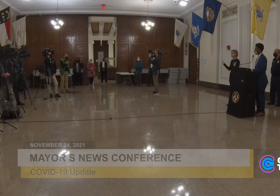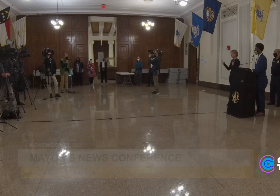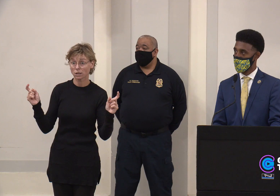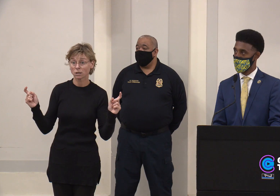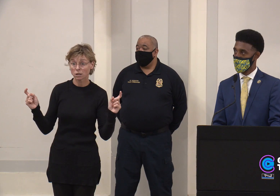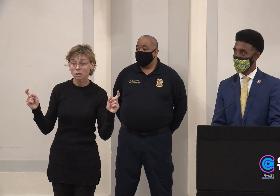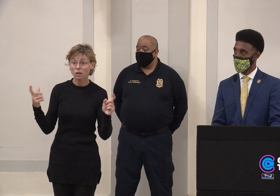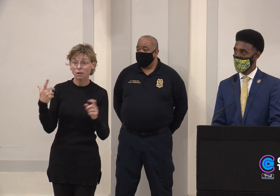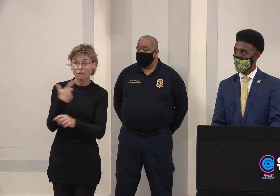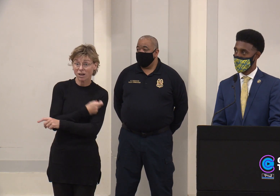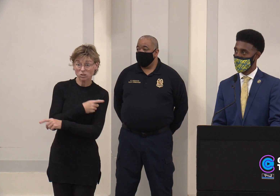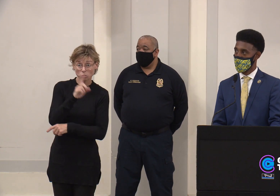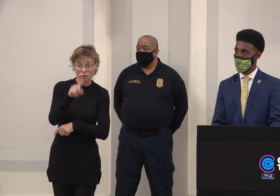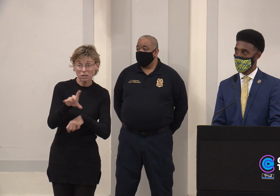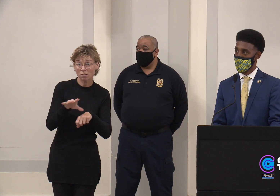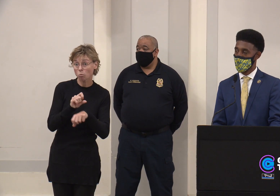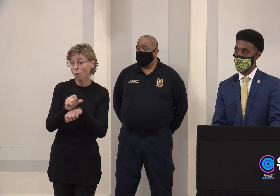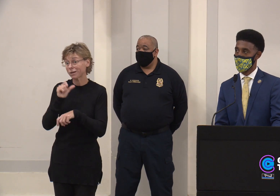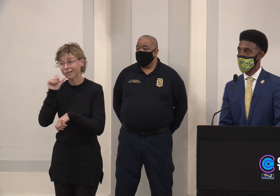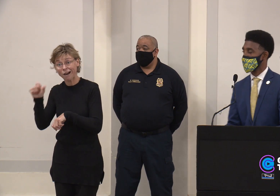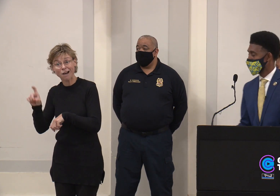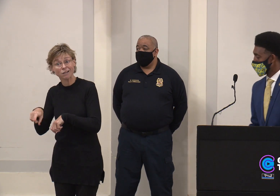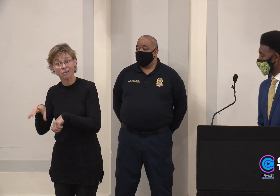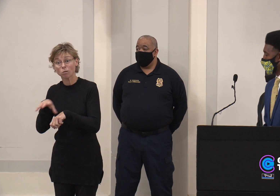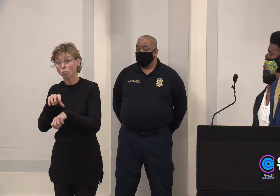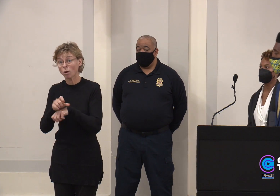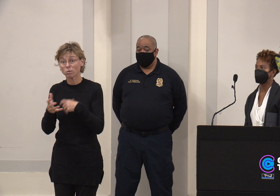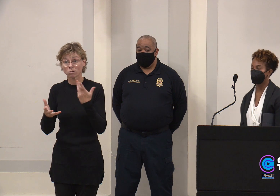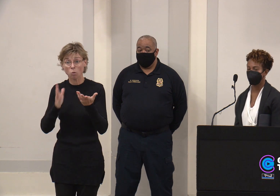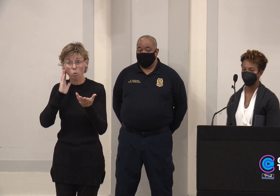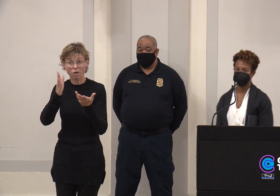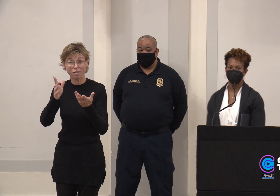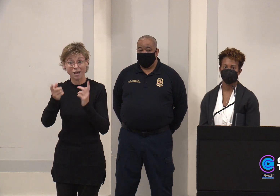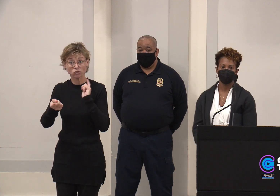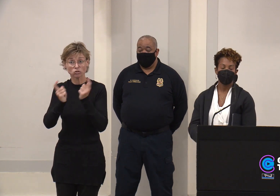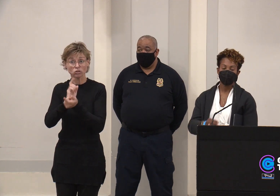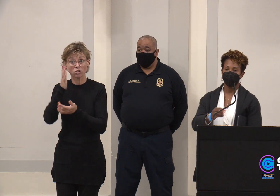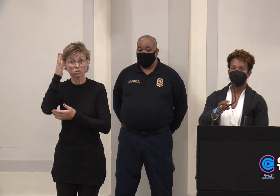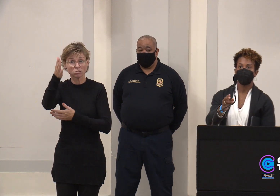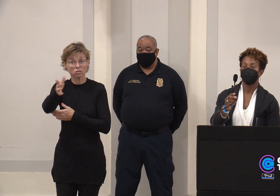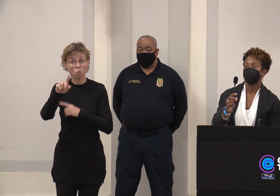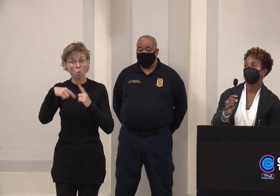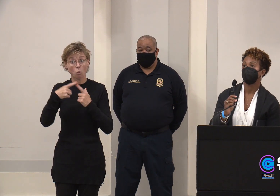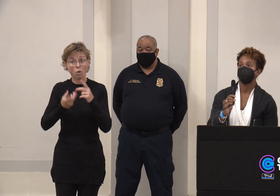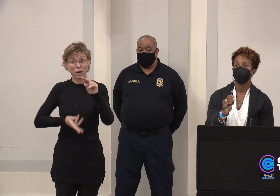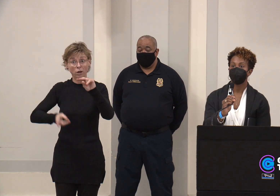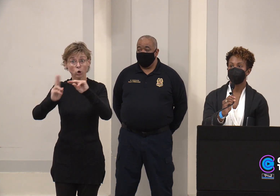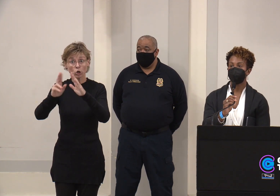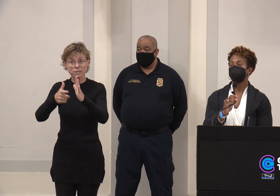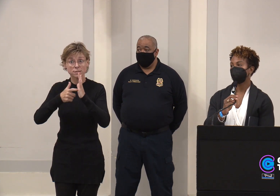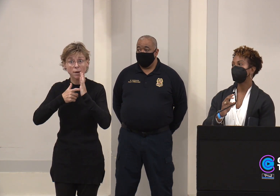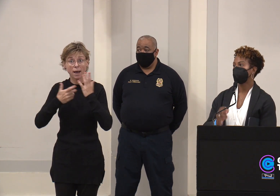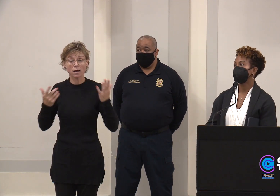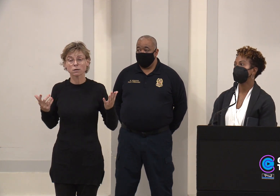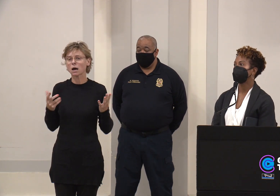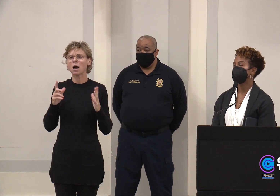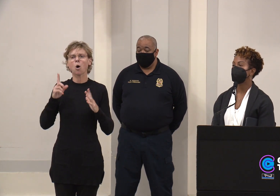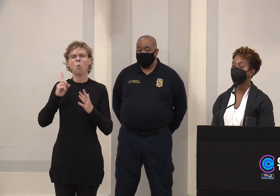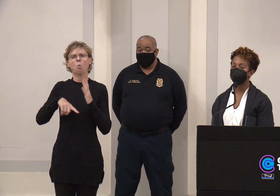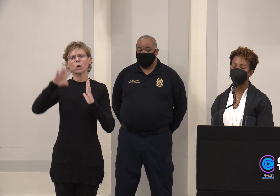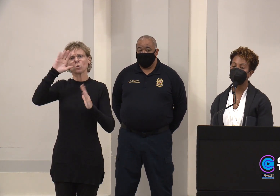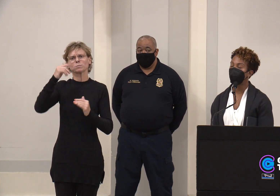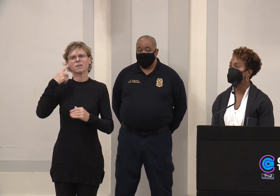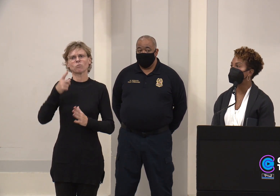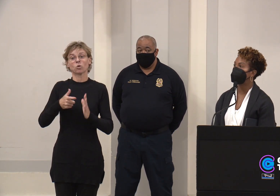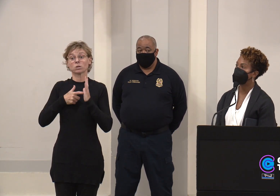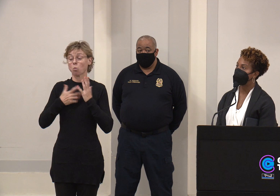an appointment? You do not need an appointment, and will that change going forward as demand increases? And what are you anticipating as far as demand goes?